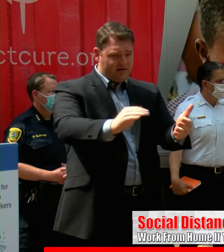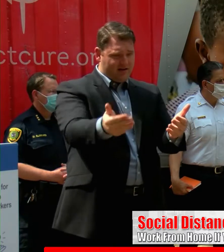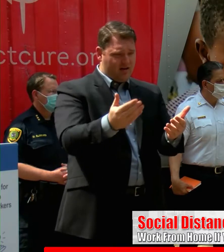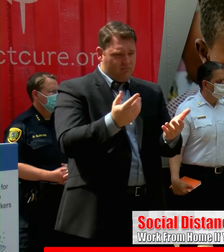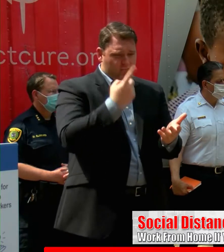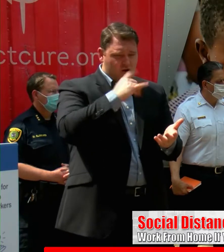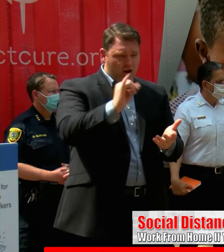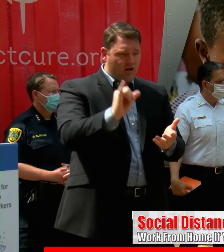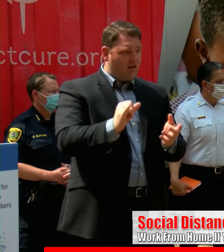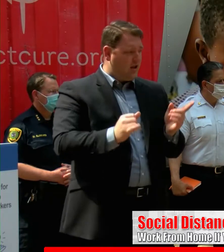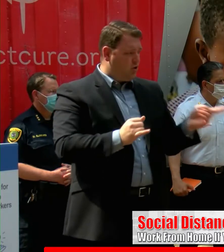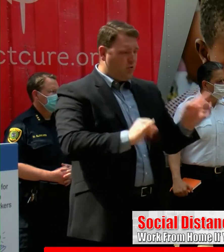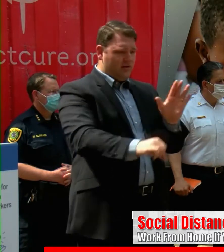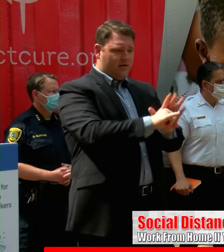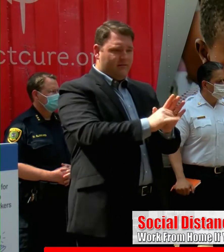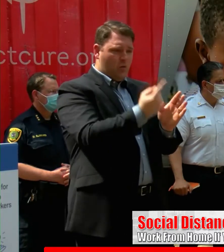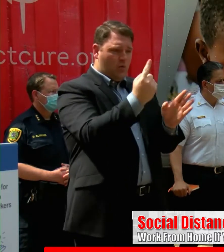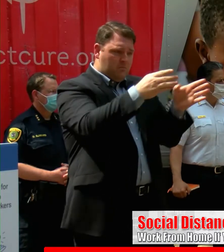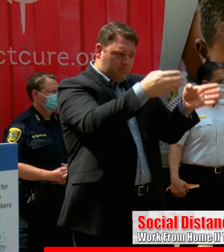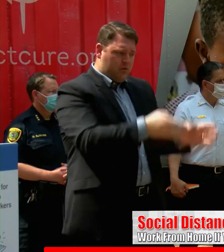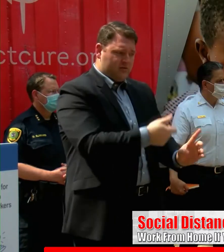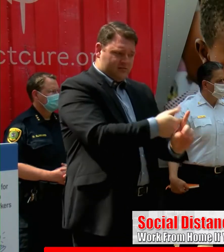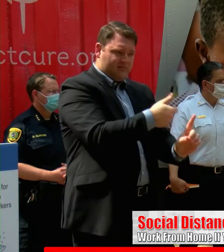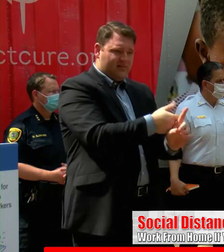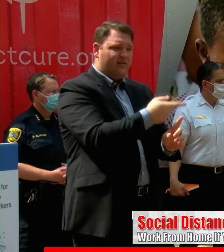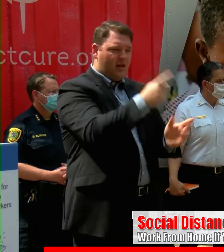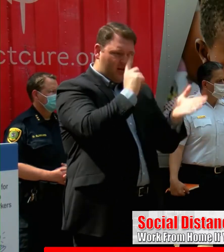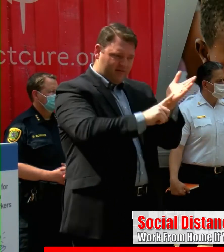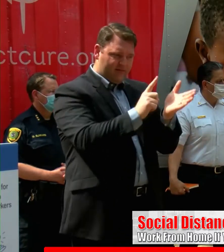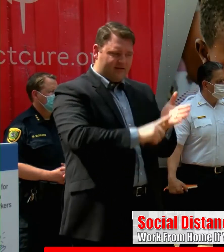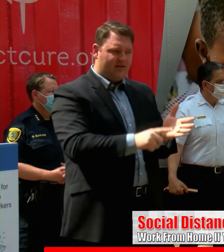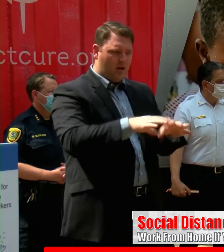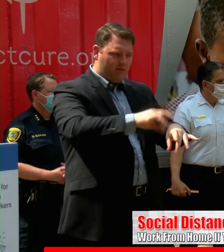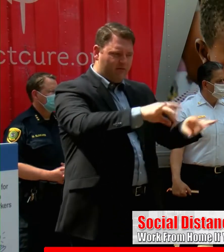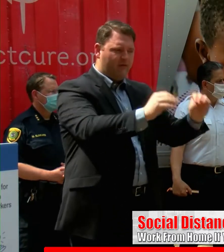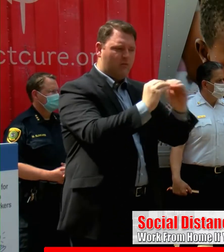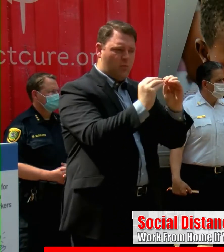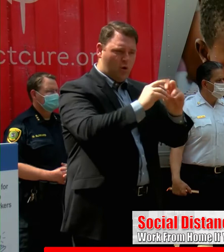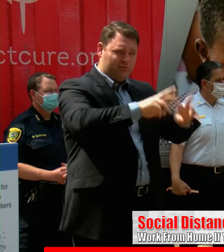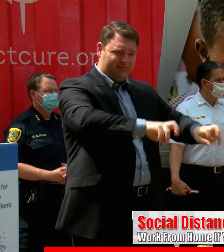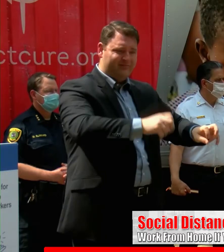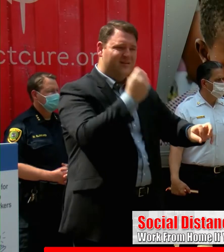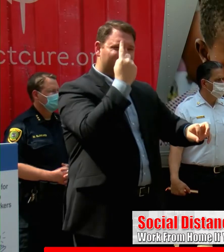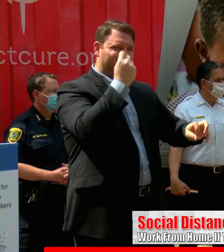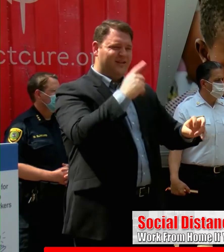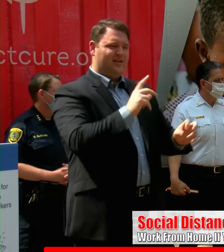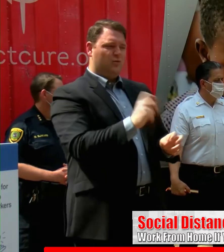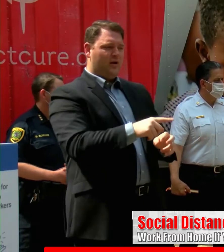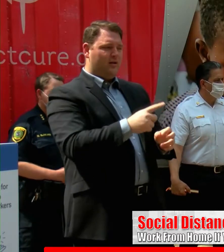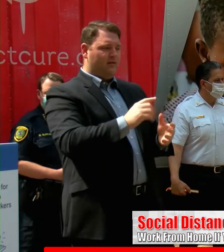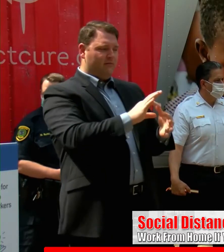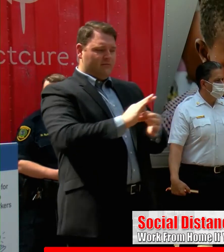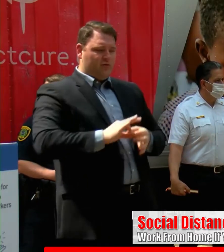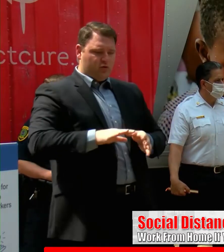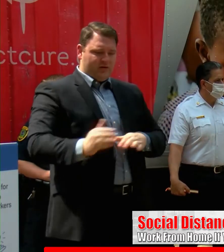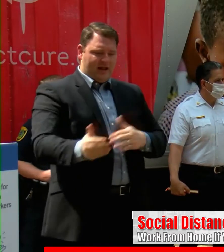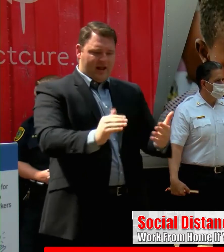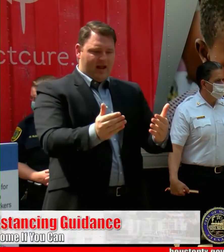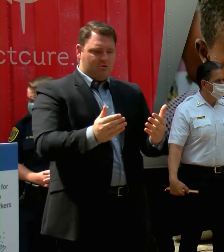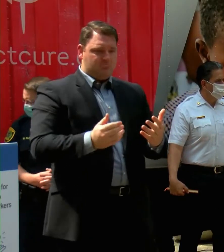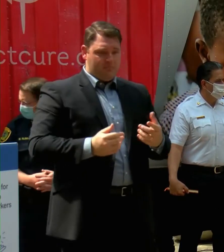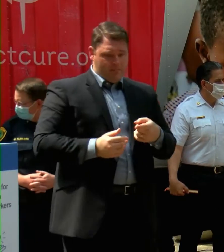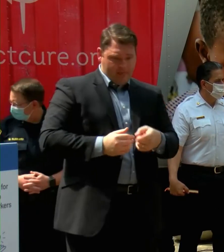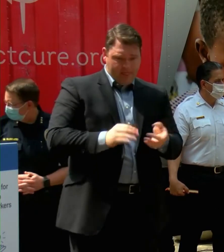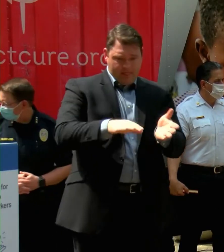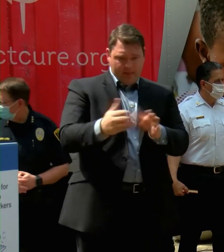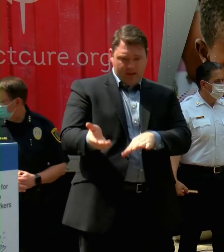identify one person. Your office, to their credit, they're investigating it to find it further. But how challenging has it been on the death front to even identify people who have